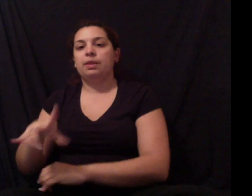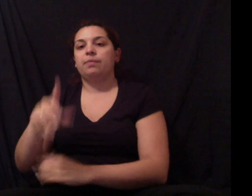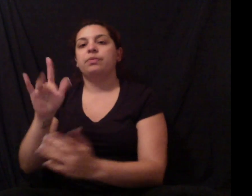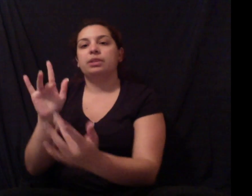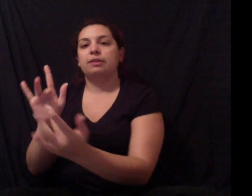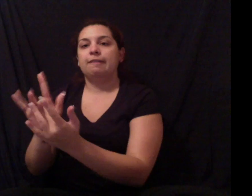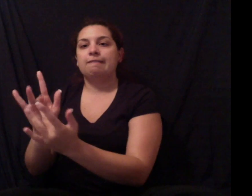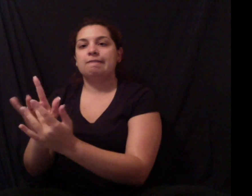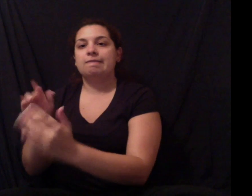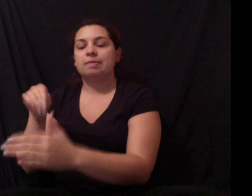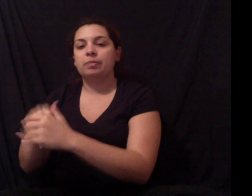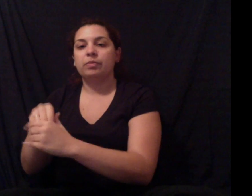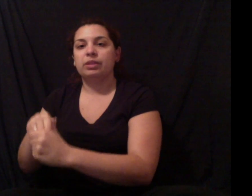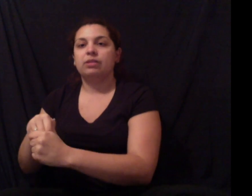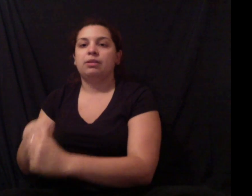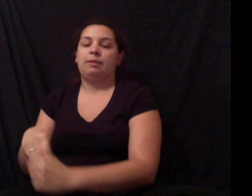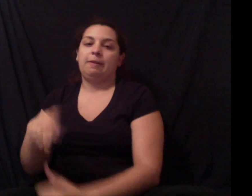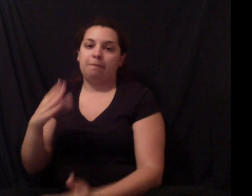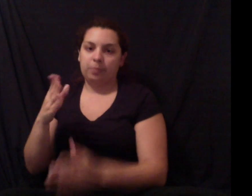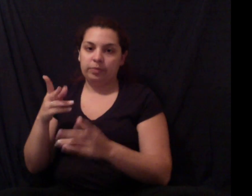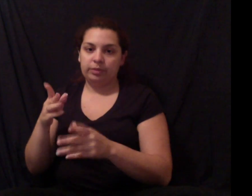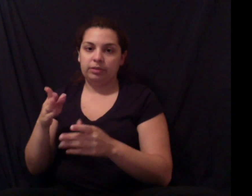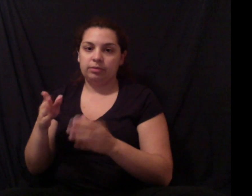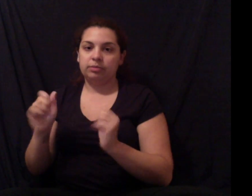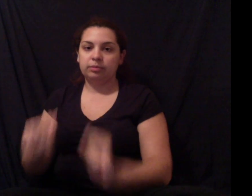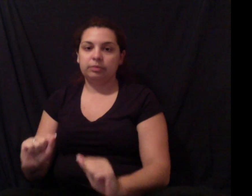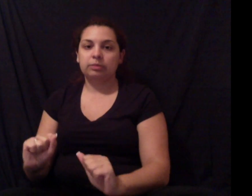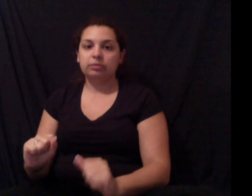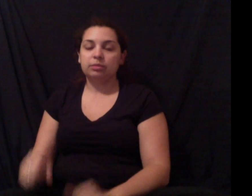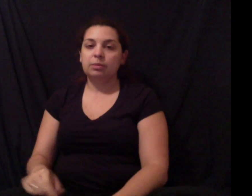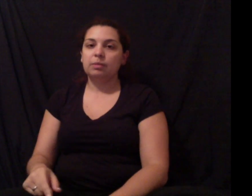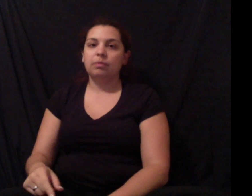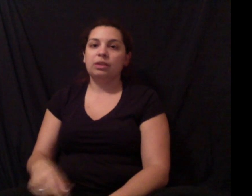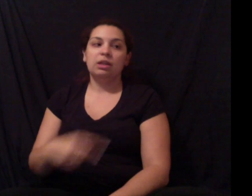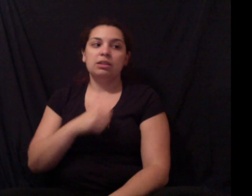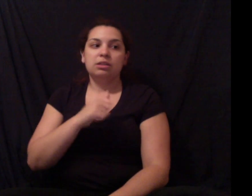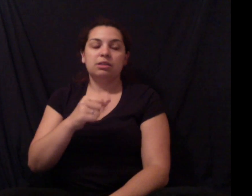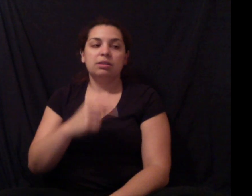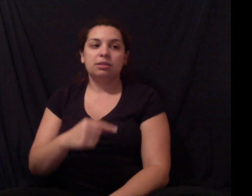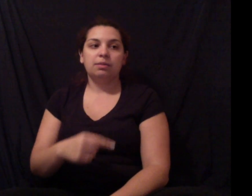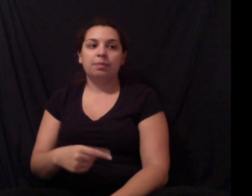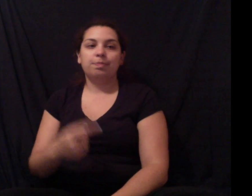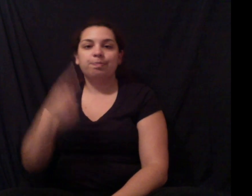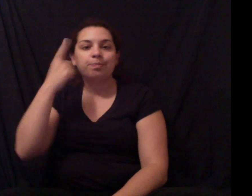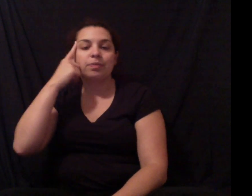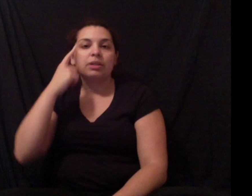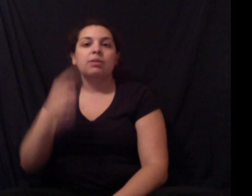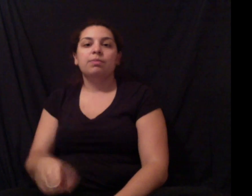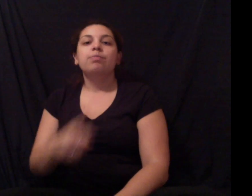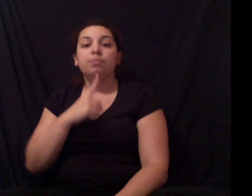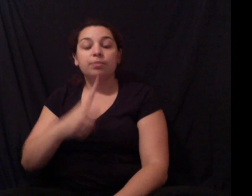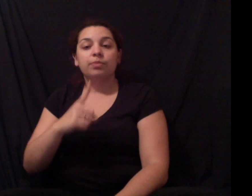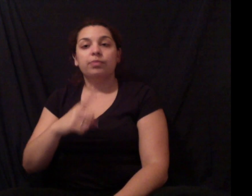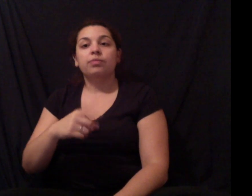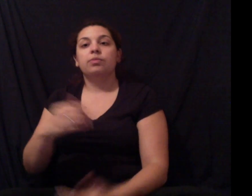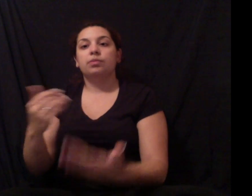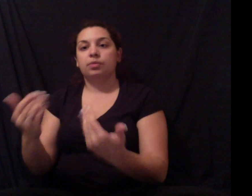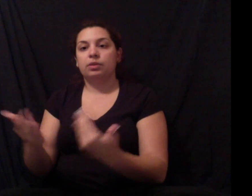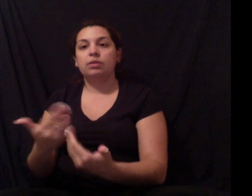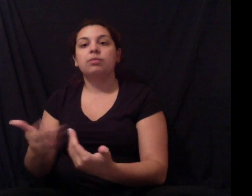really important, and I know most people don't expect it, but really, that's what they've built. Easy to use cloud apps like